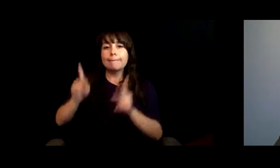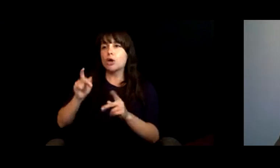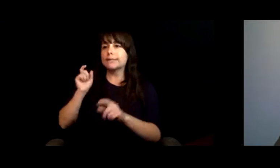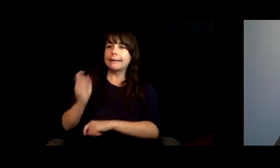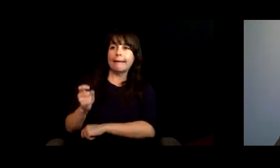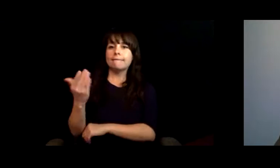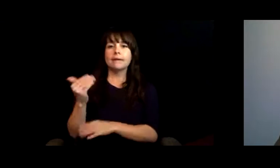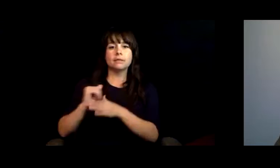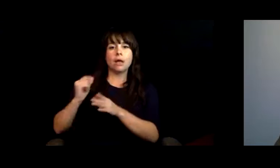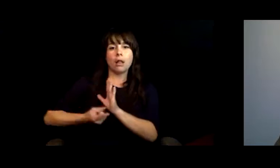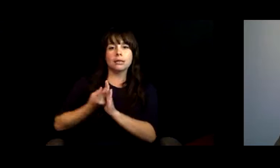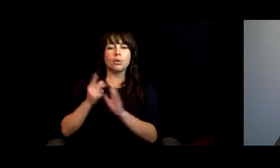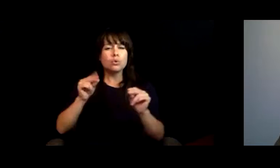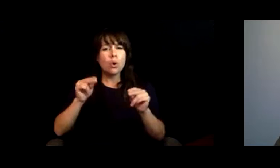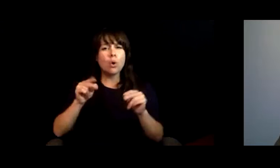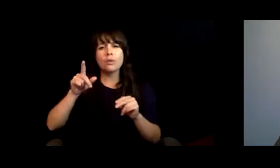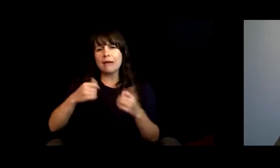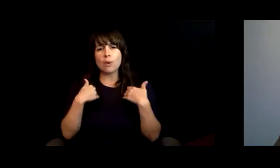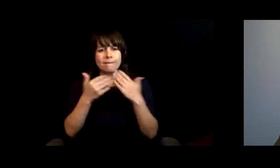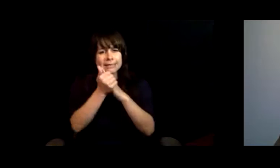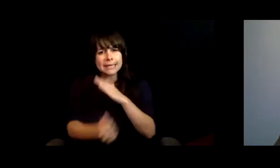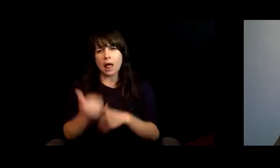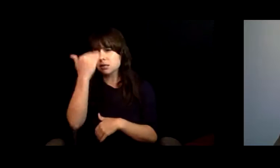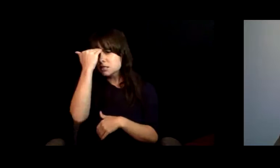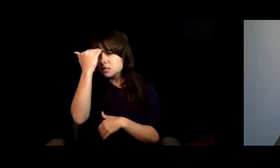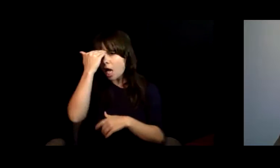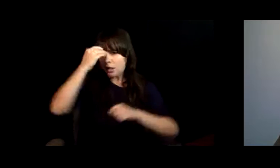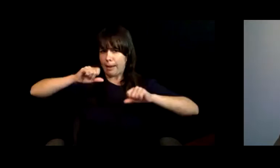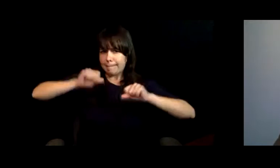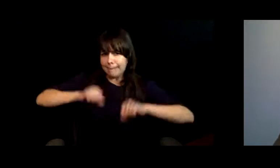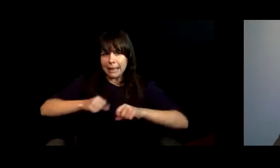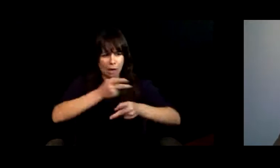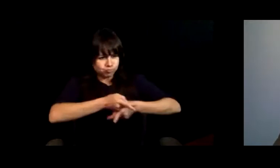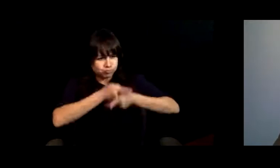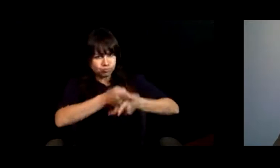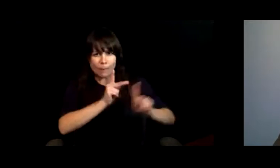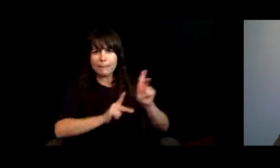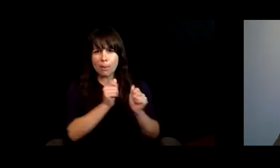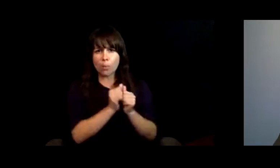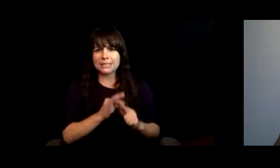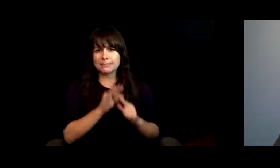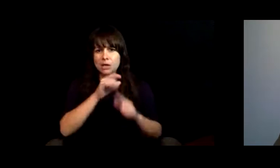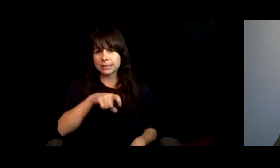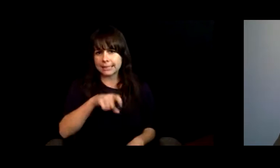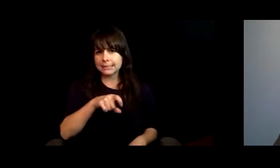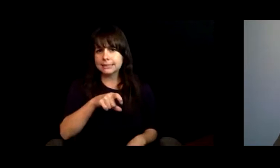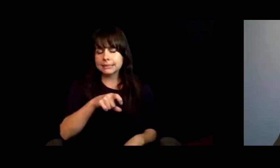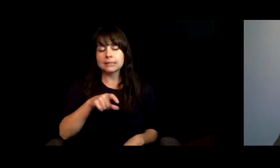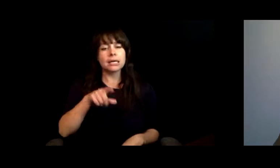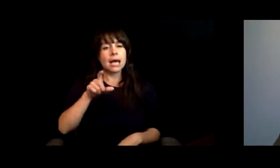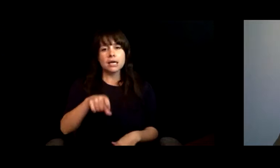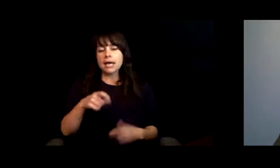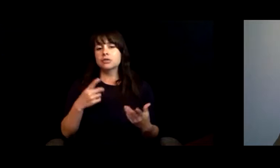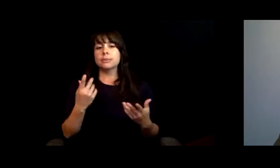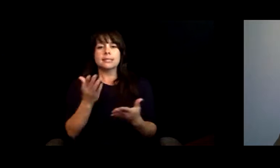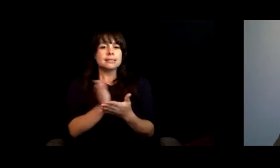someone with the skill and the education and the knowledge to go in and have the ability to take care of people with special needs. So there has to be a component